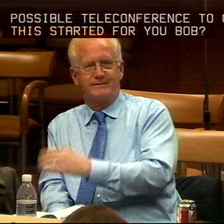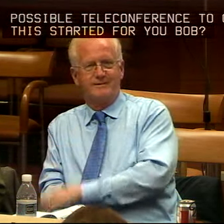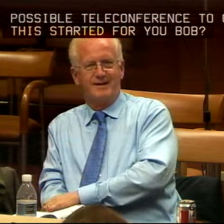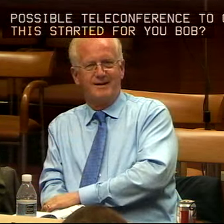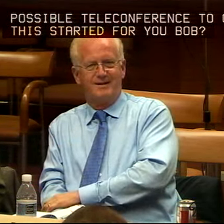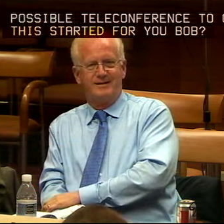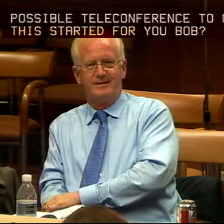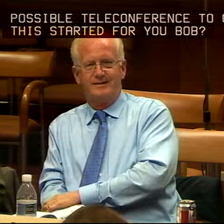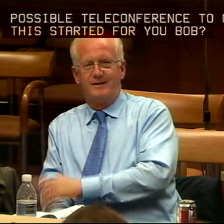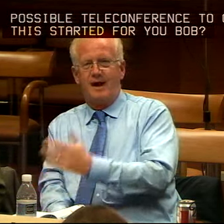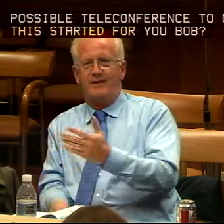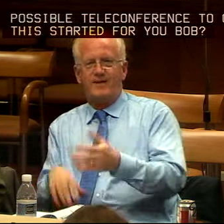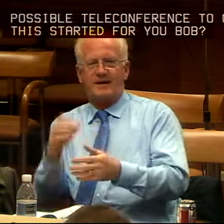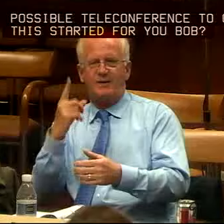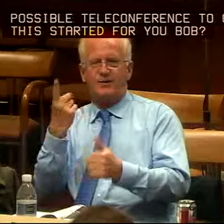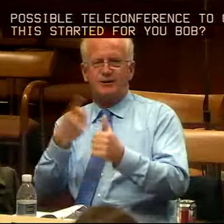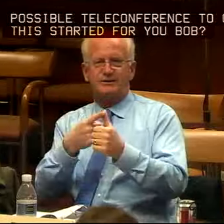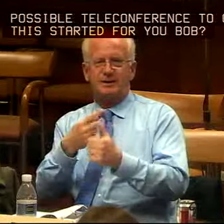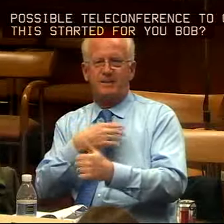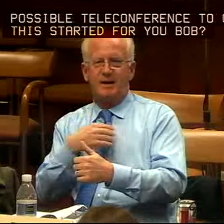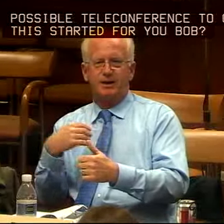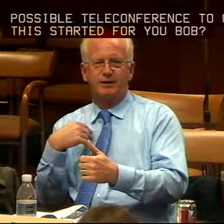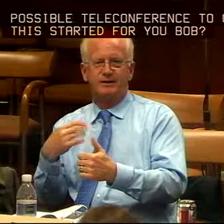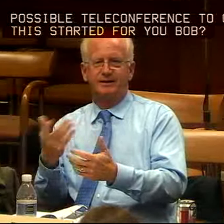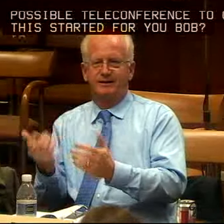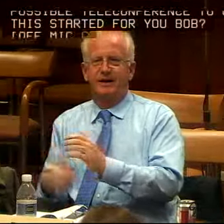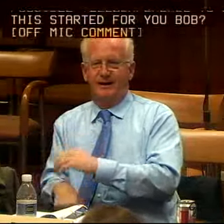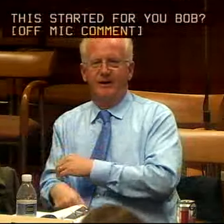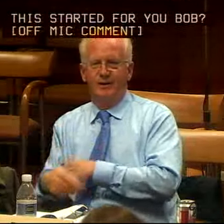Not Thursday at 2. Not Thursday at 2.